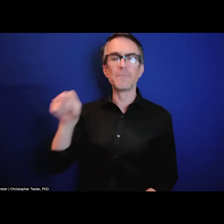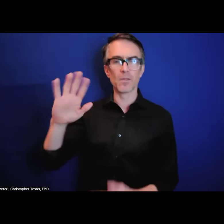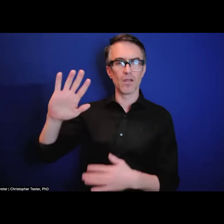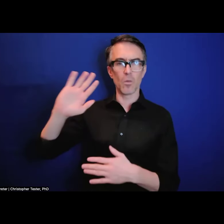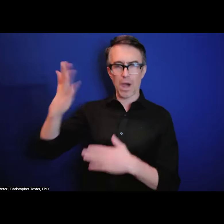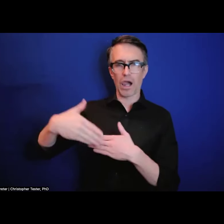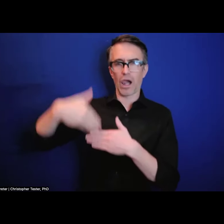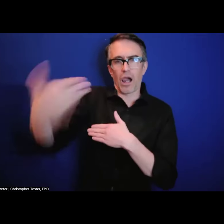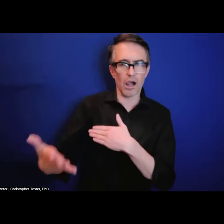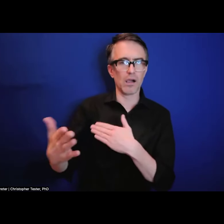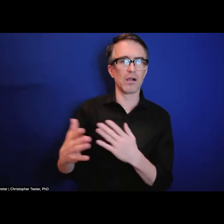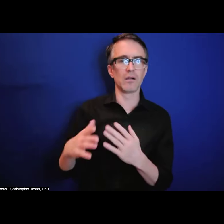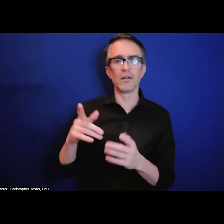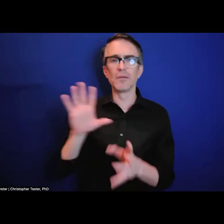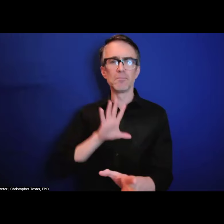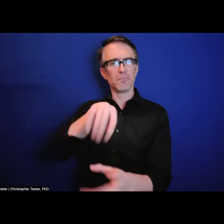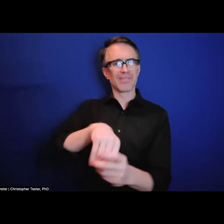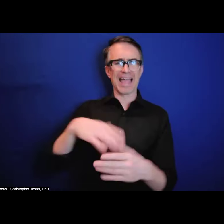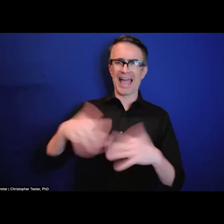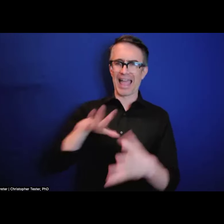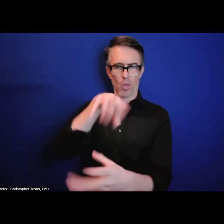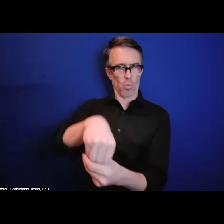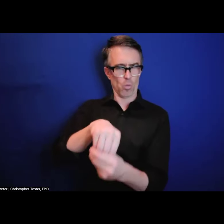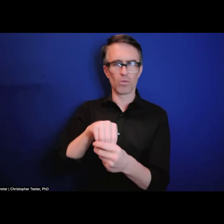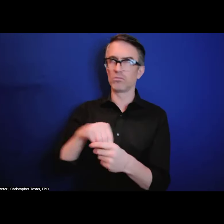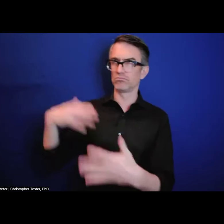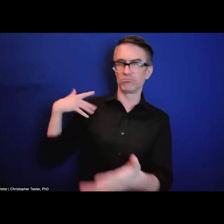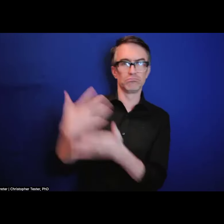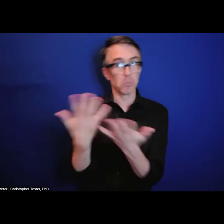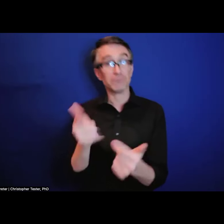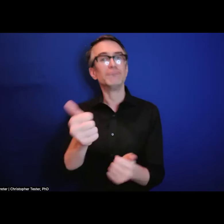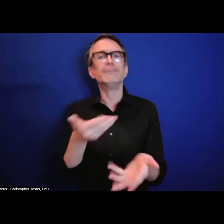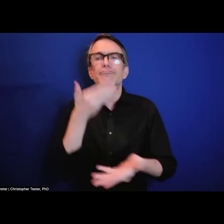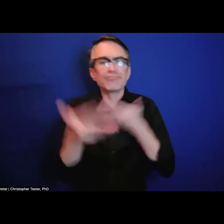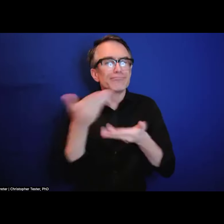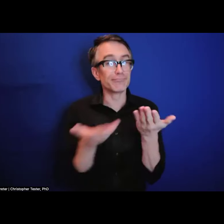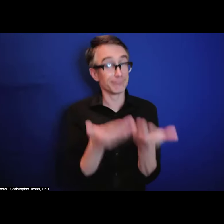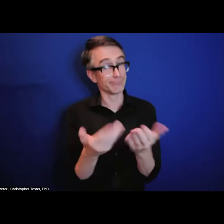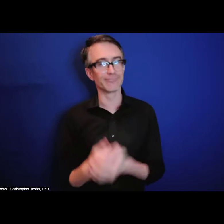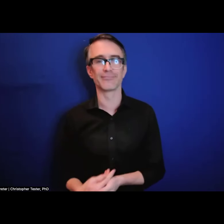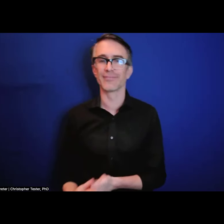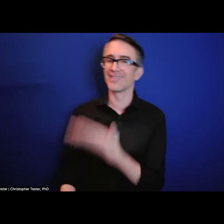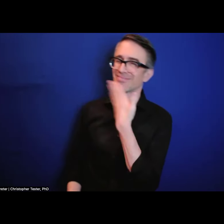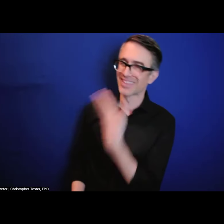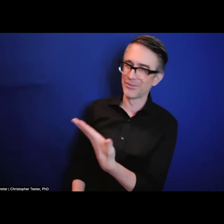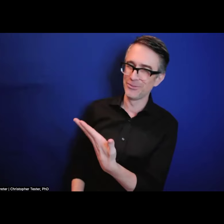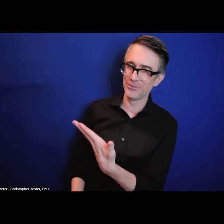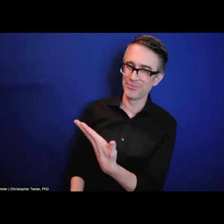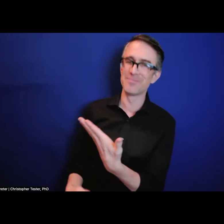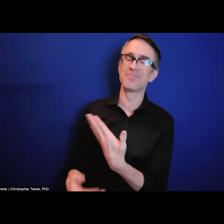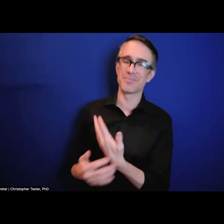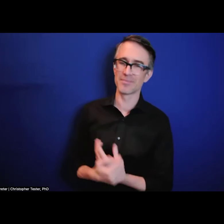to you, Gayatri. Thank you, Amba. So this has been a lot